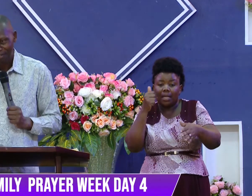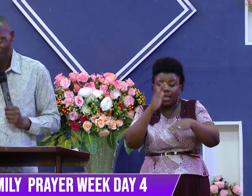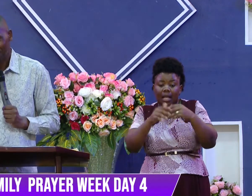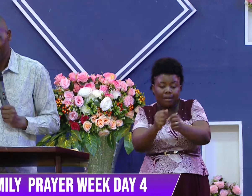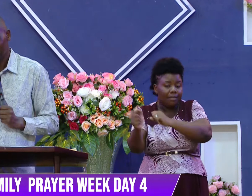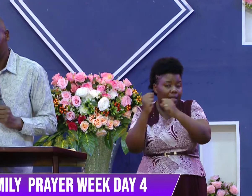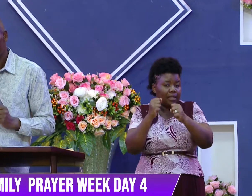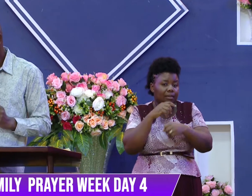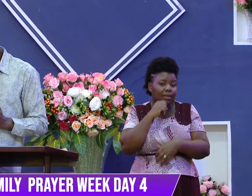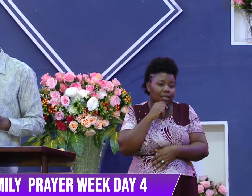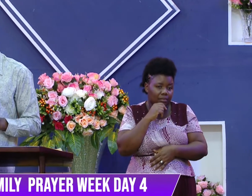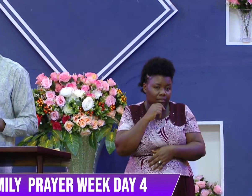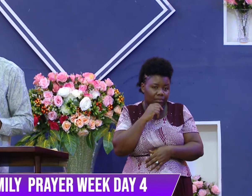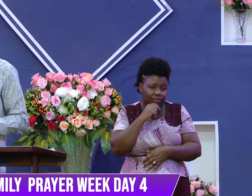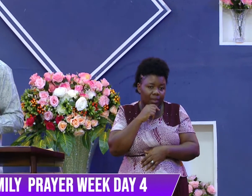than warriors.